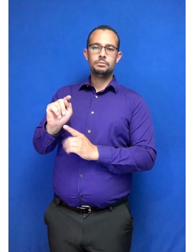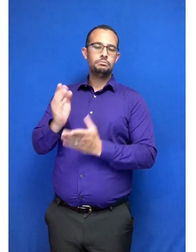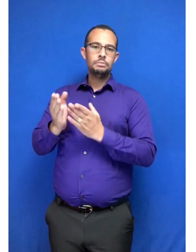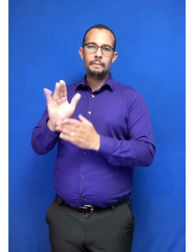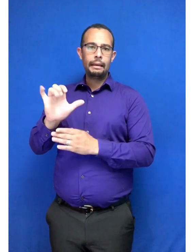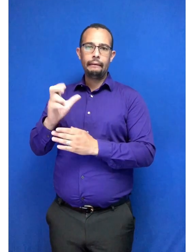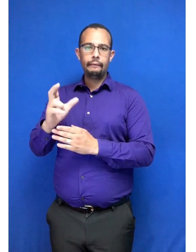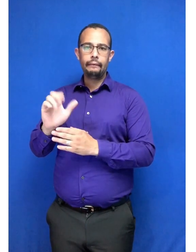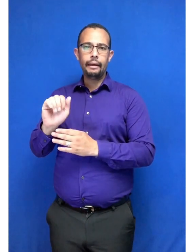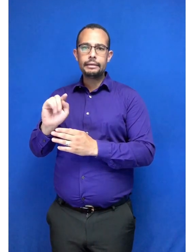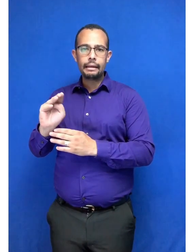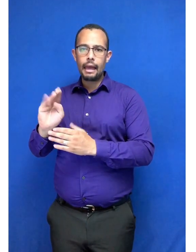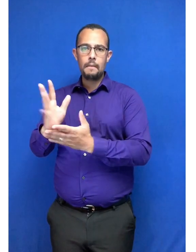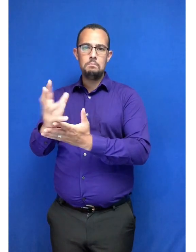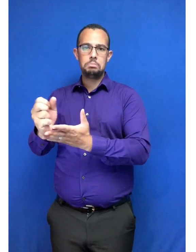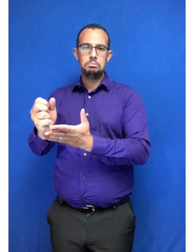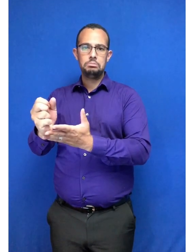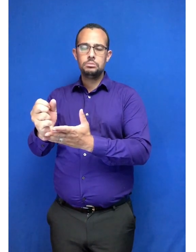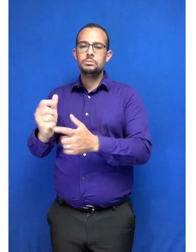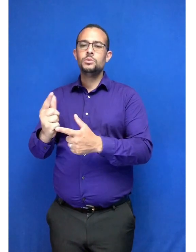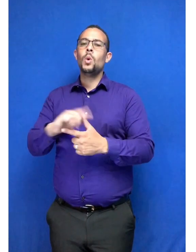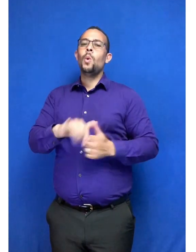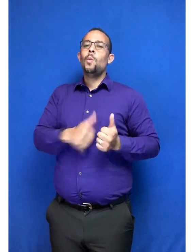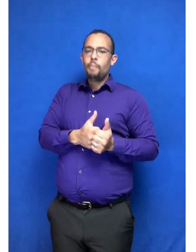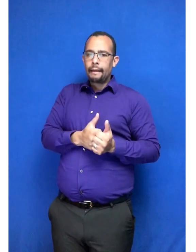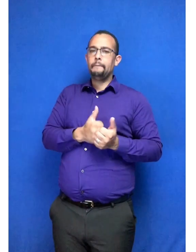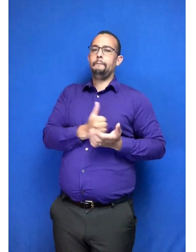and there's no cash available. So just having a credit card as a backup.